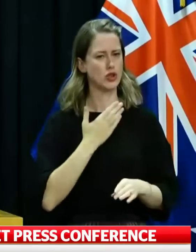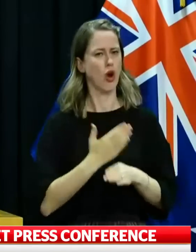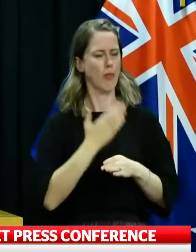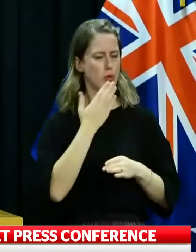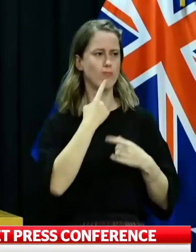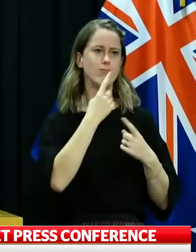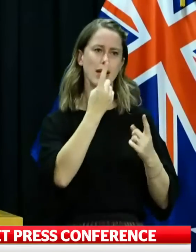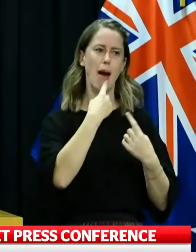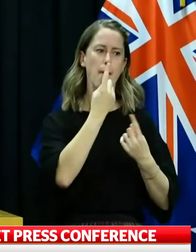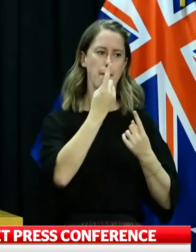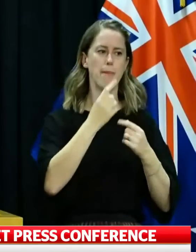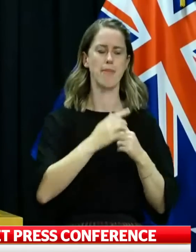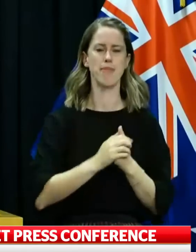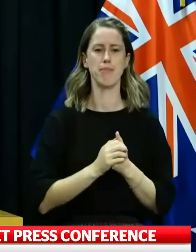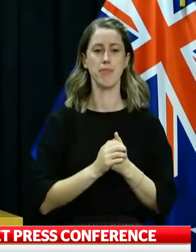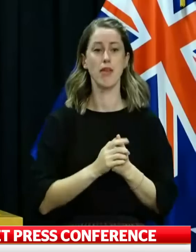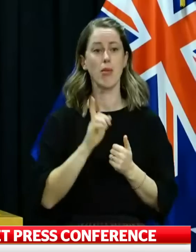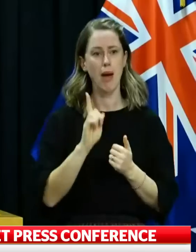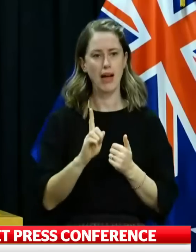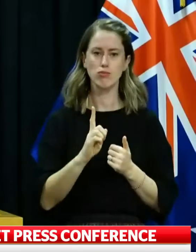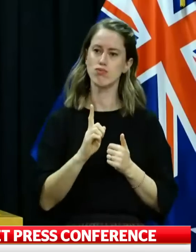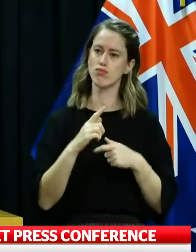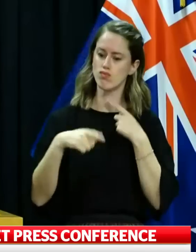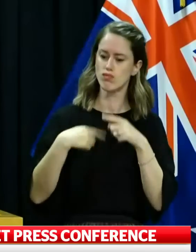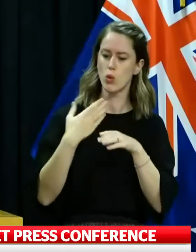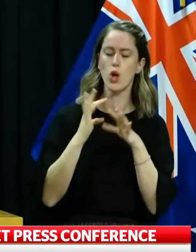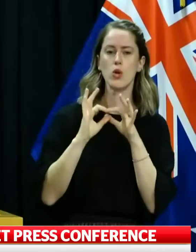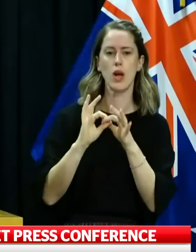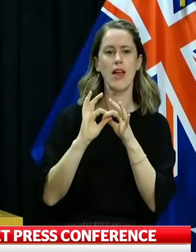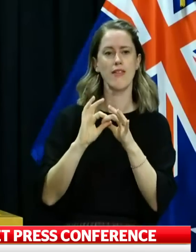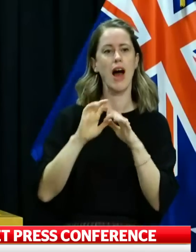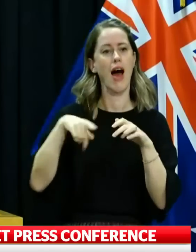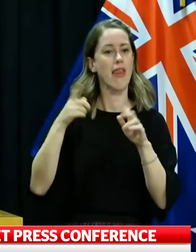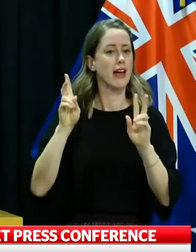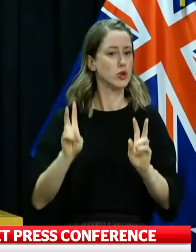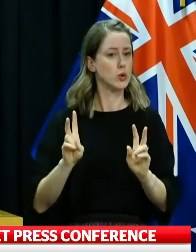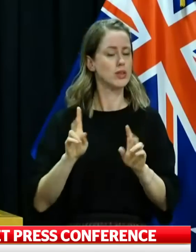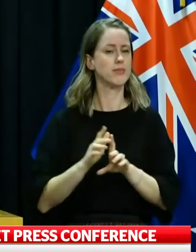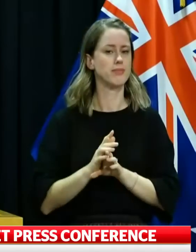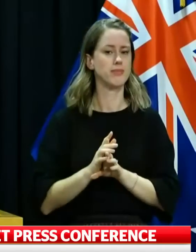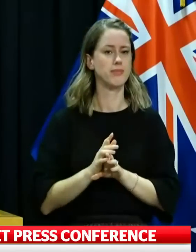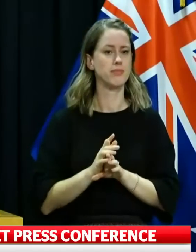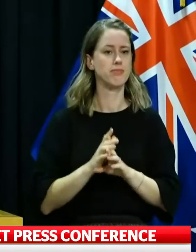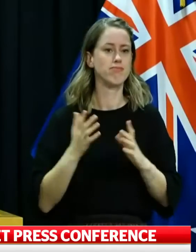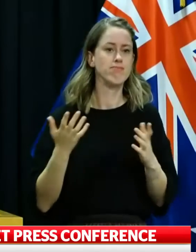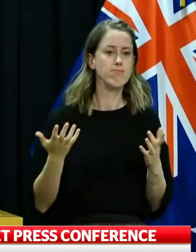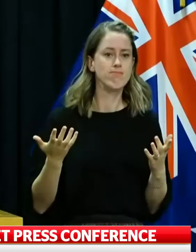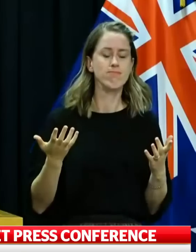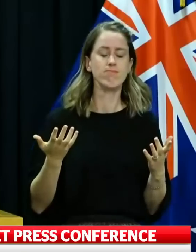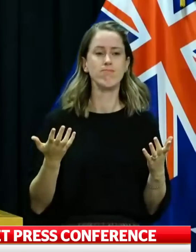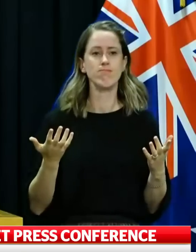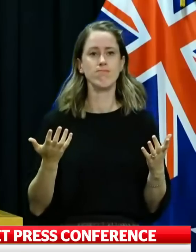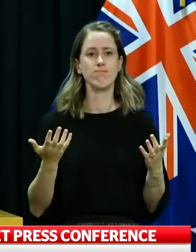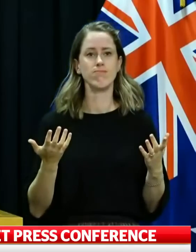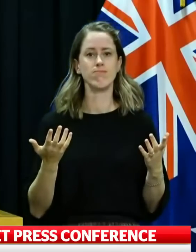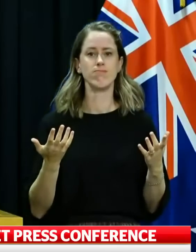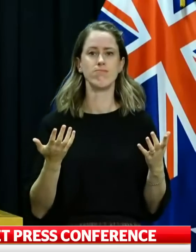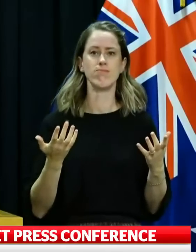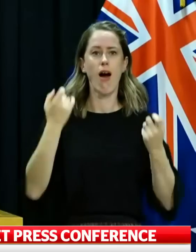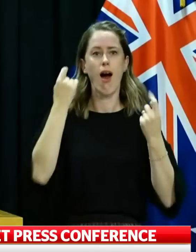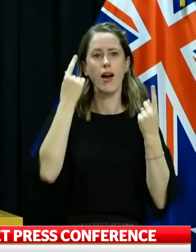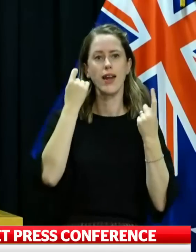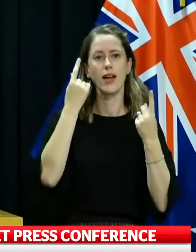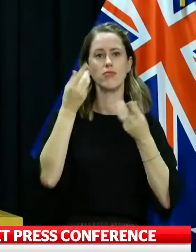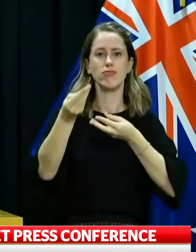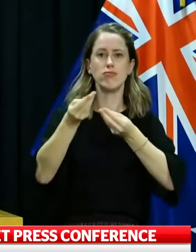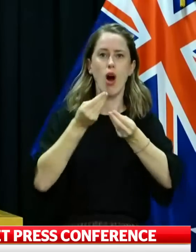consistent on those, and we were. It didn't stop us working together on issues that mattered to us as well, be it from everything to exchanging